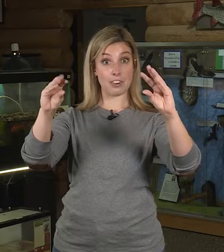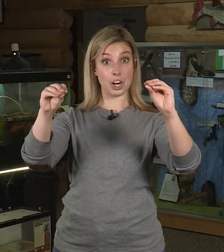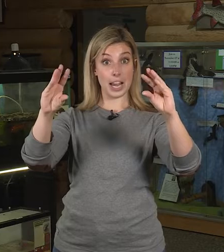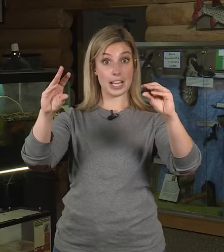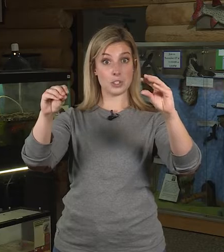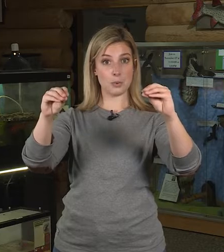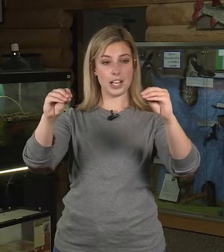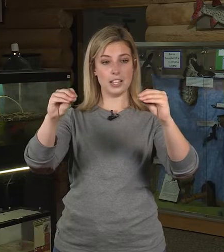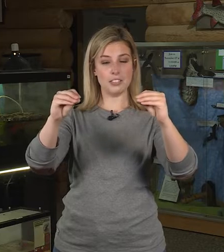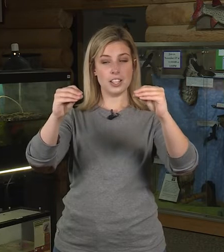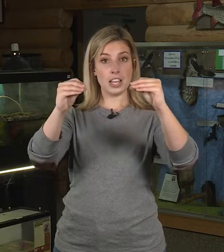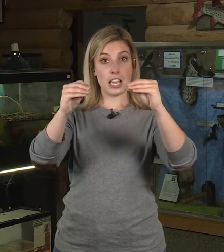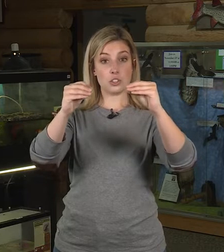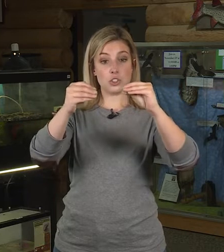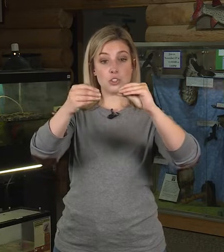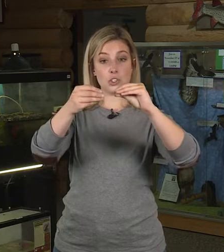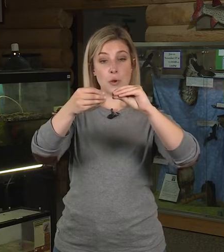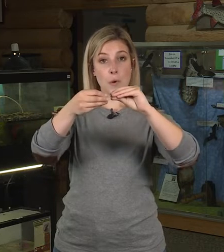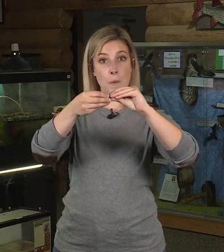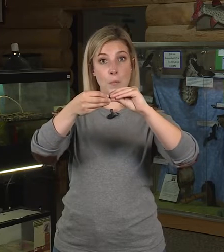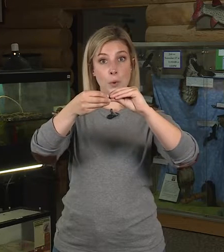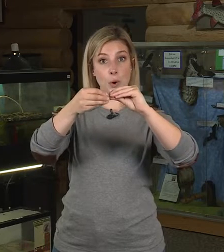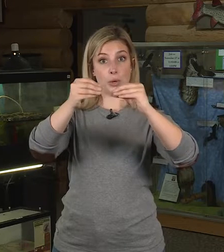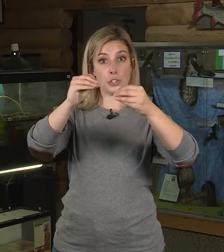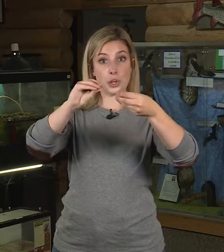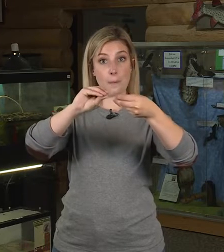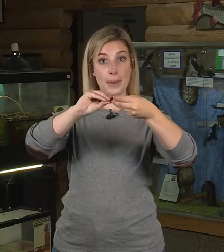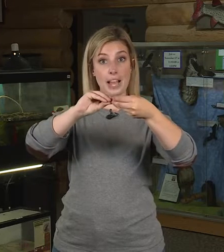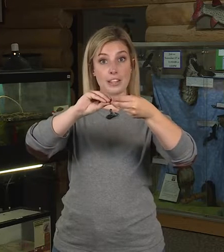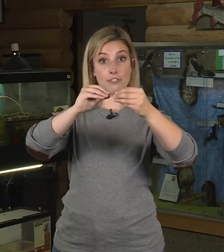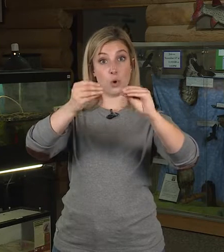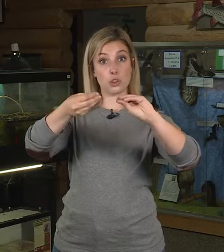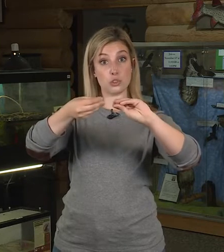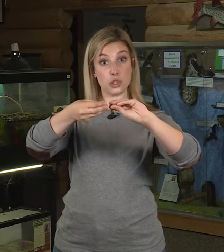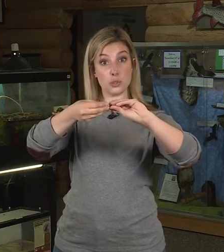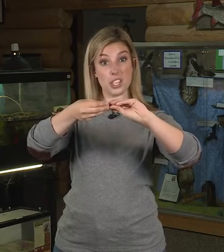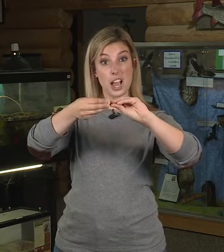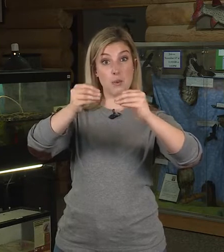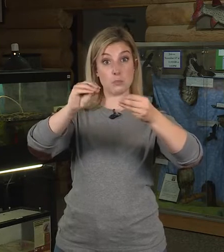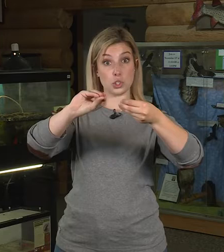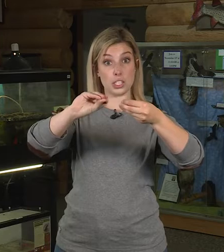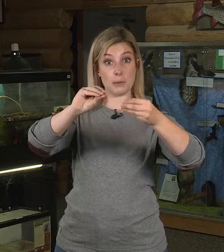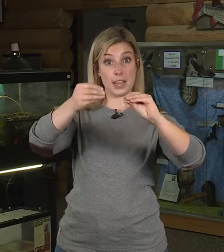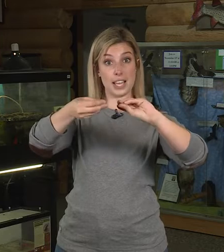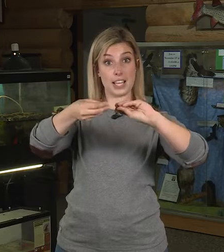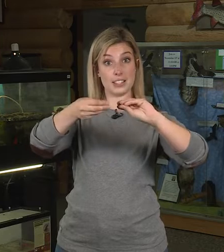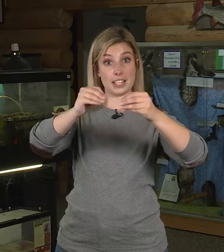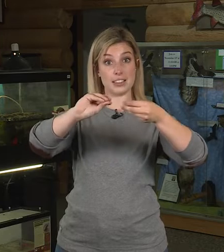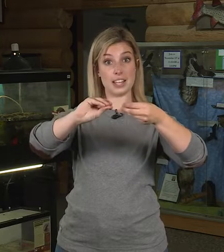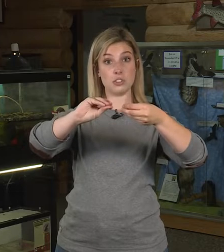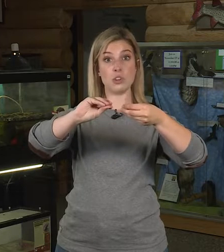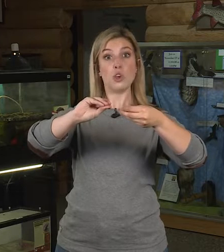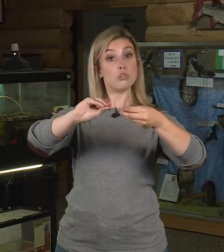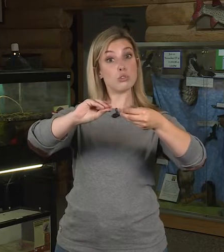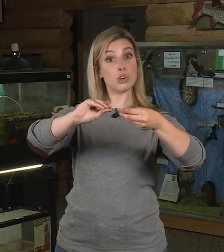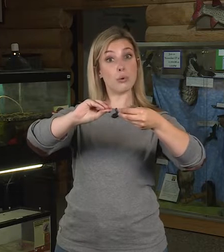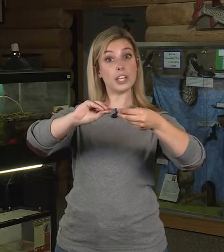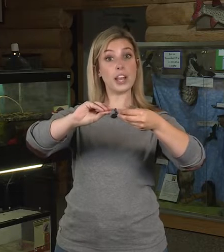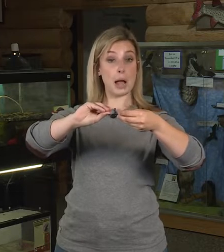our hands ready, is just we're going to go back and forth. Do you see how I'm turning my hands like this? So they're going in